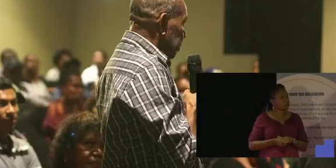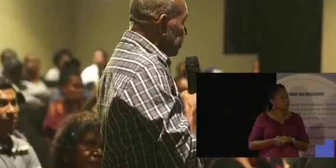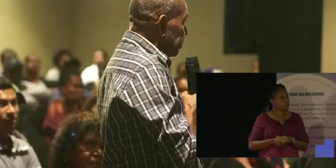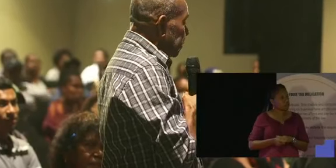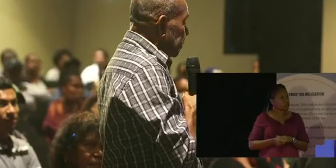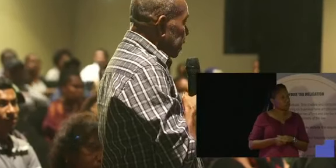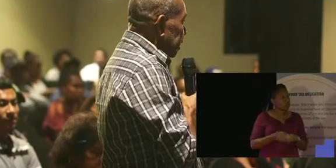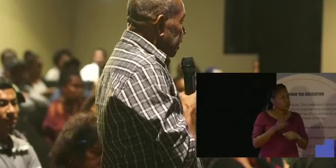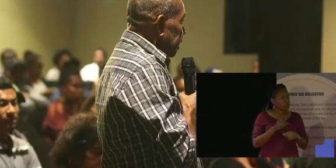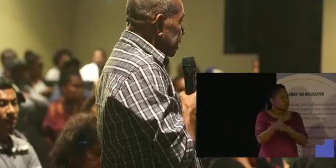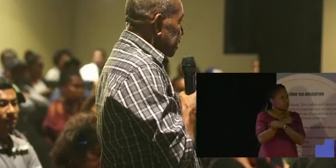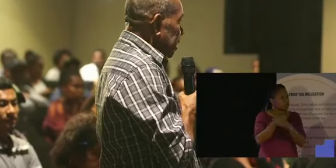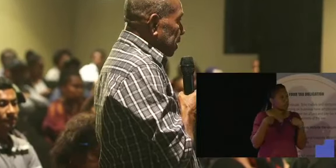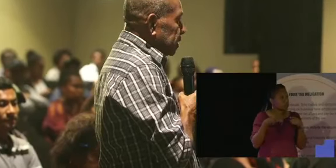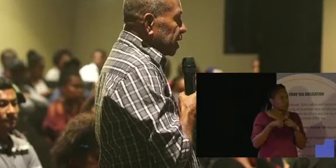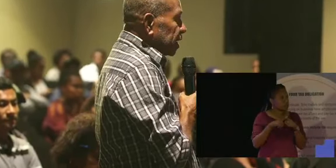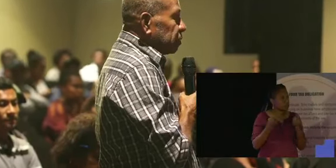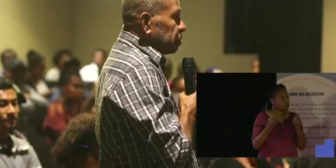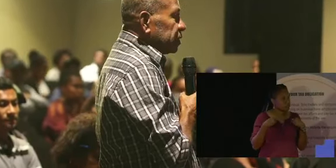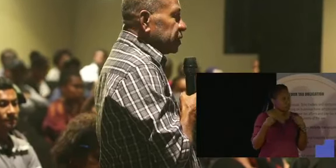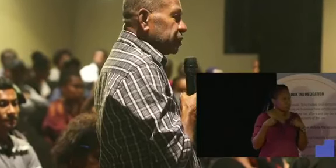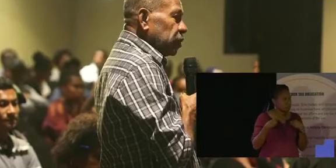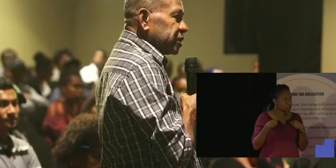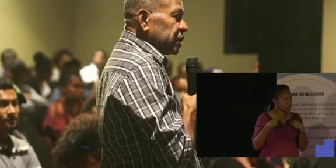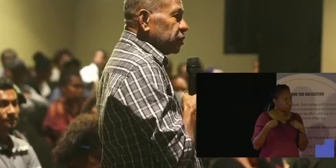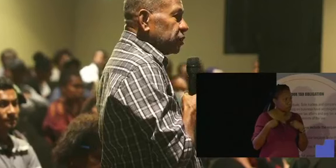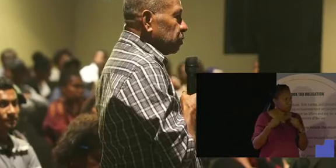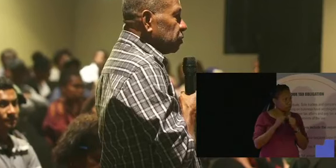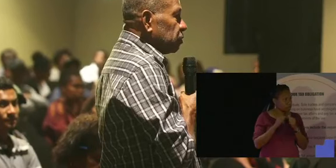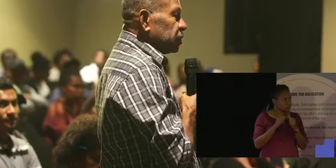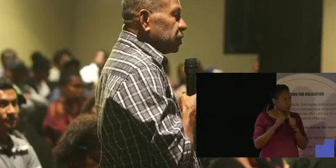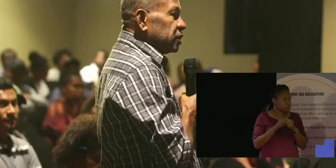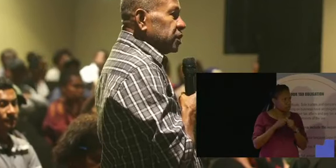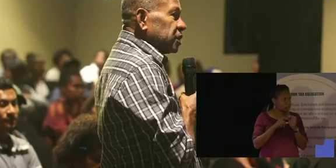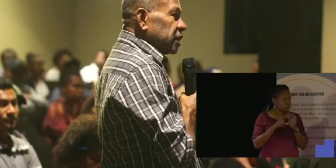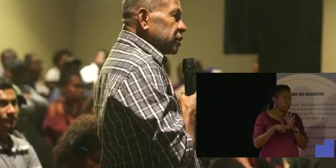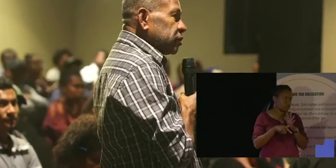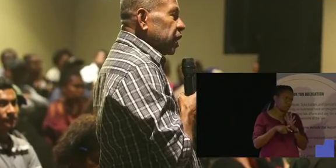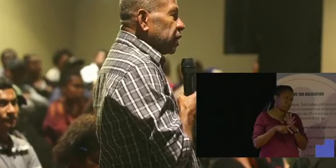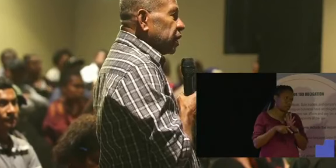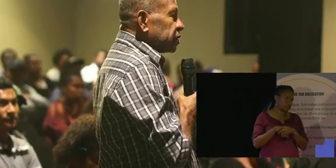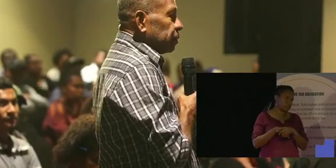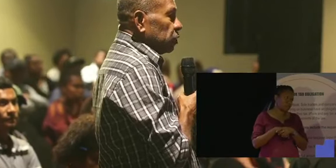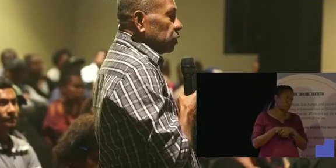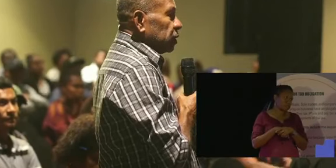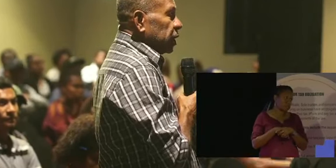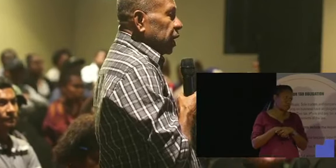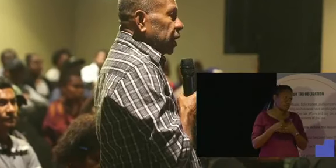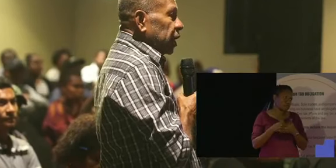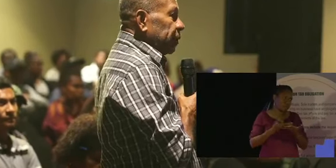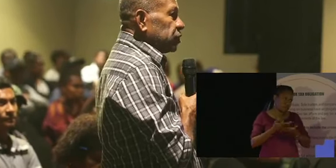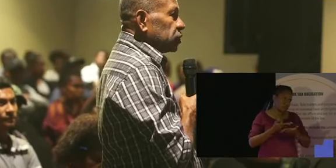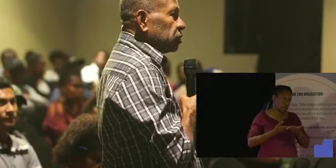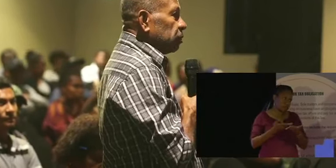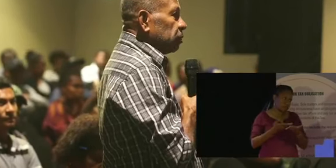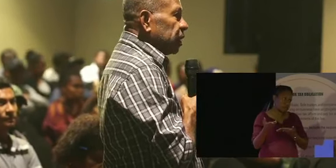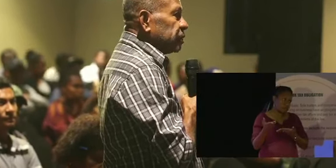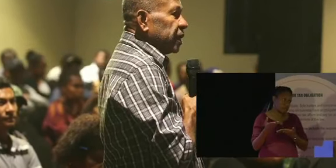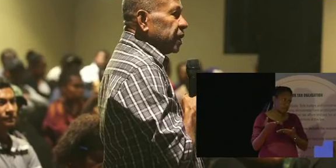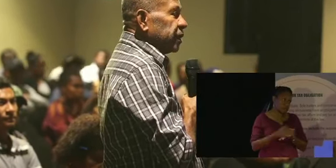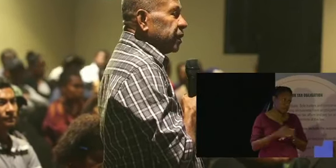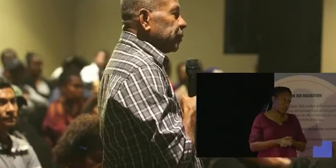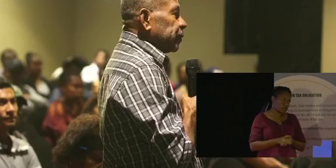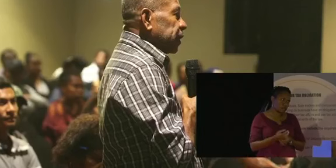you I work in. Plenty time by me domestically use more service liya, several companies also